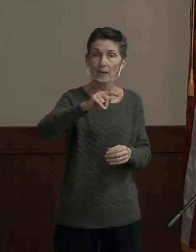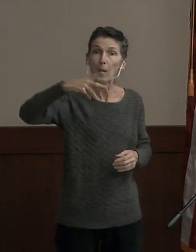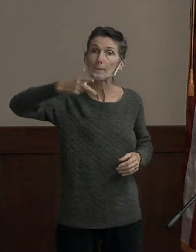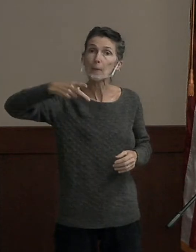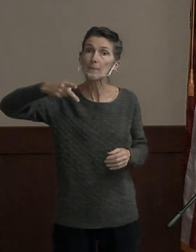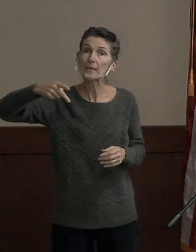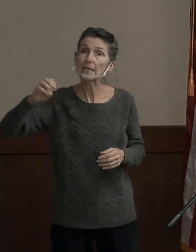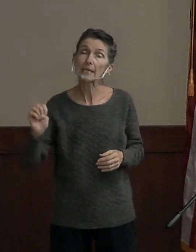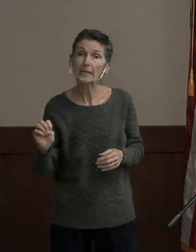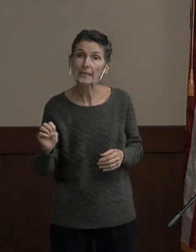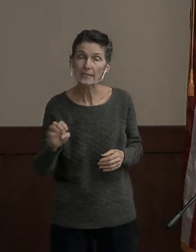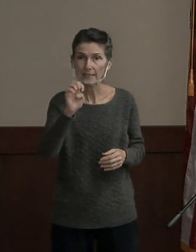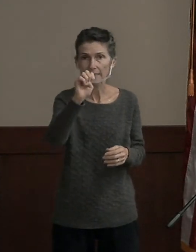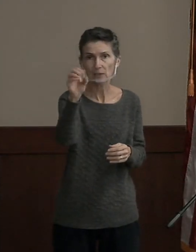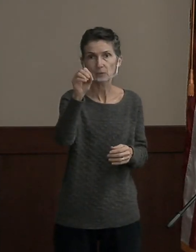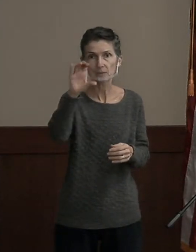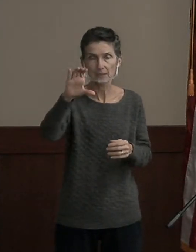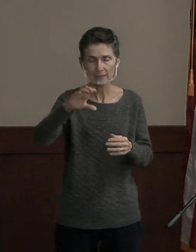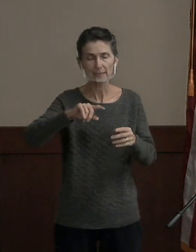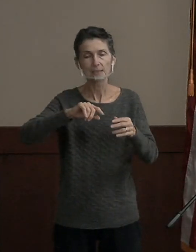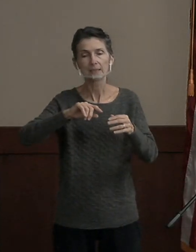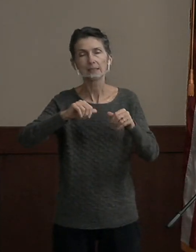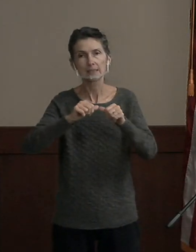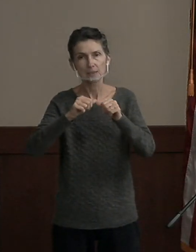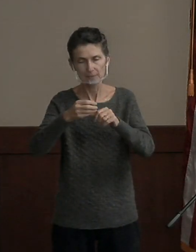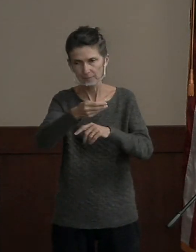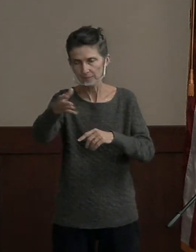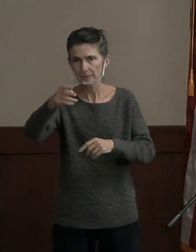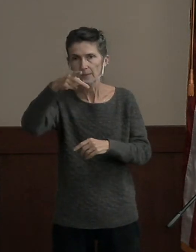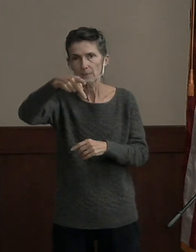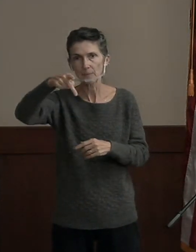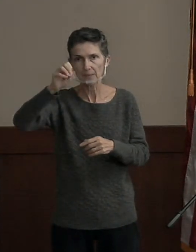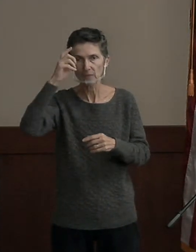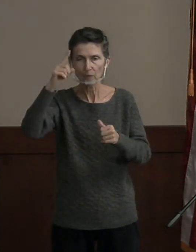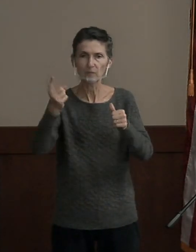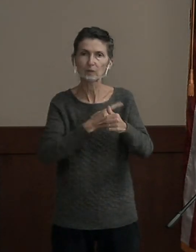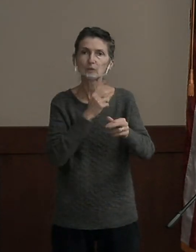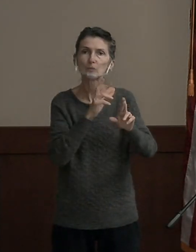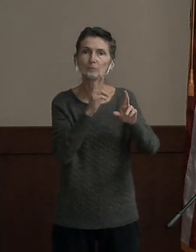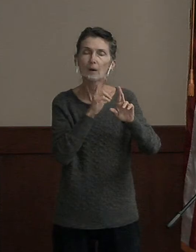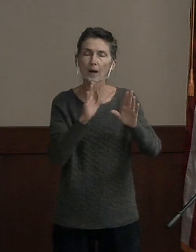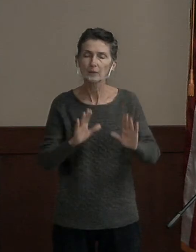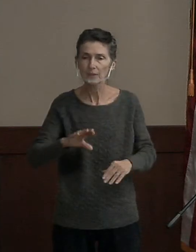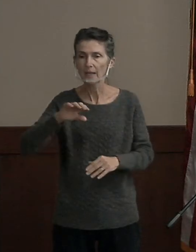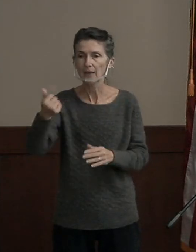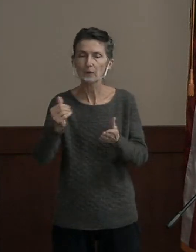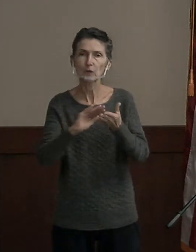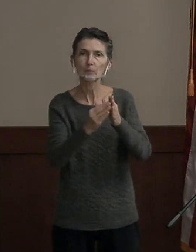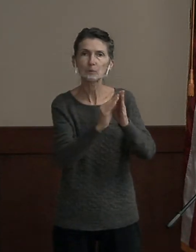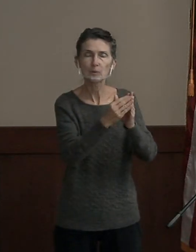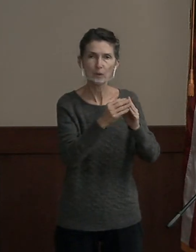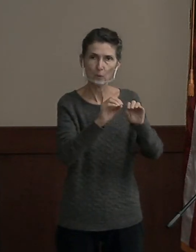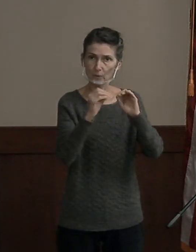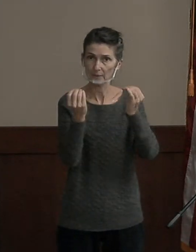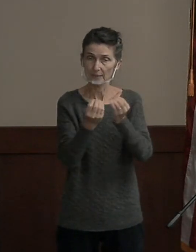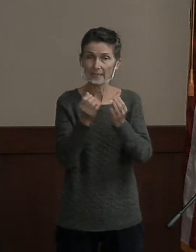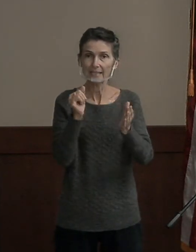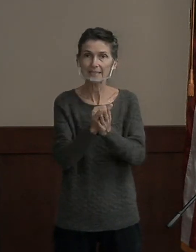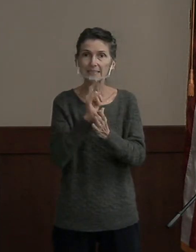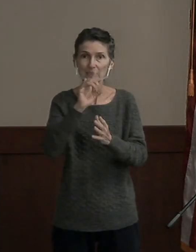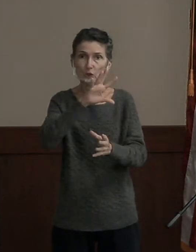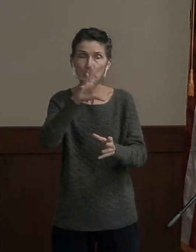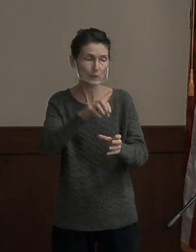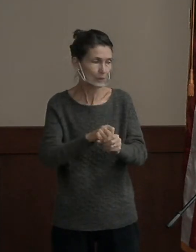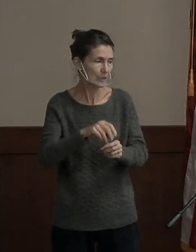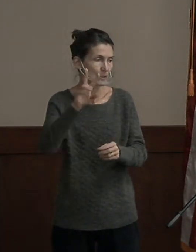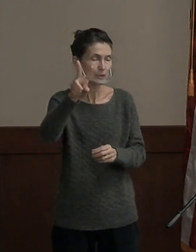PPE, the EOC continues to distribute needed PPE to first responders and other community organizations. This has